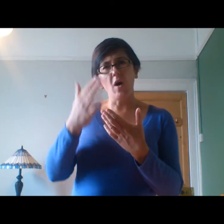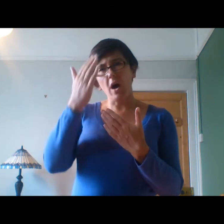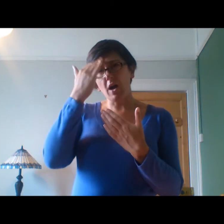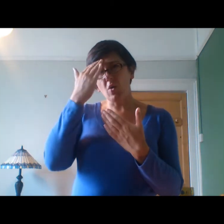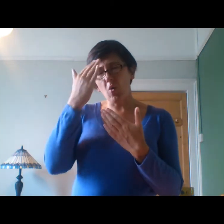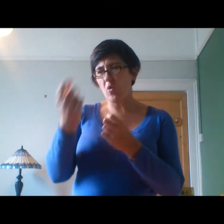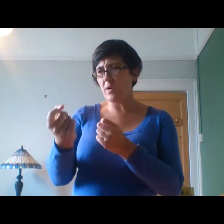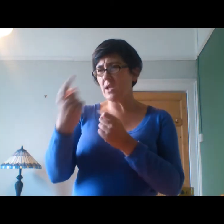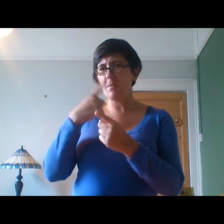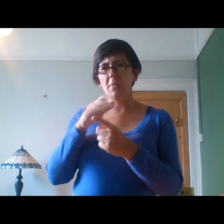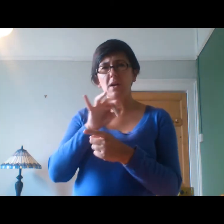from